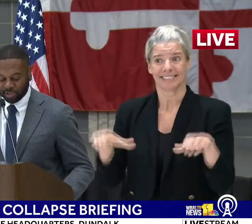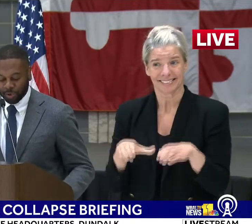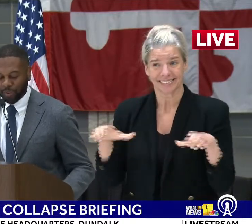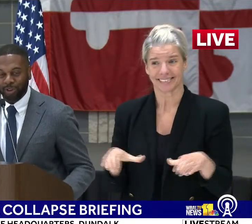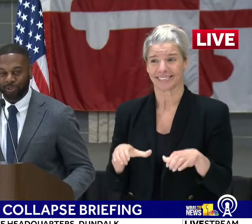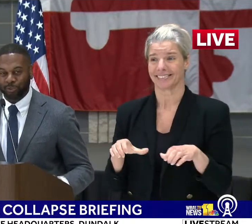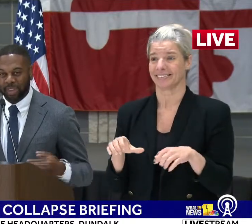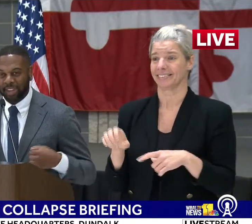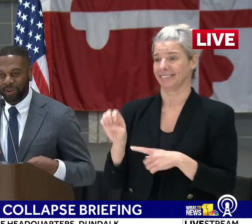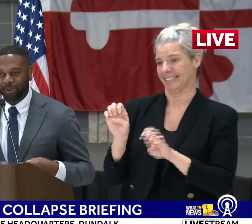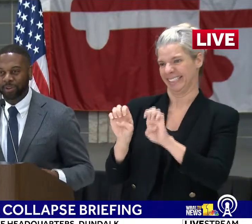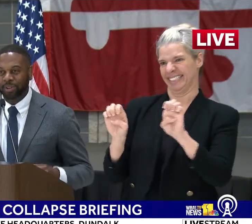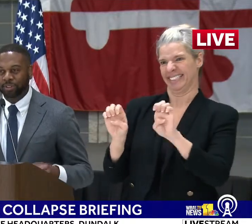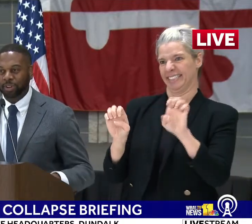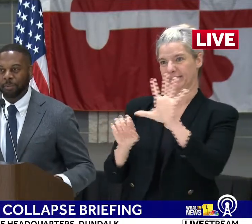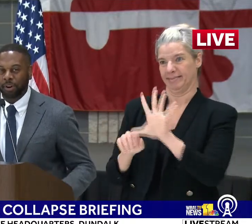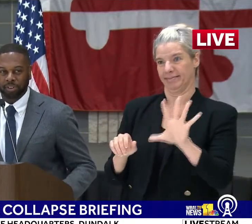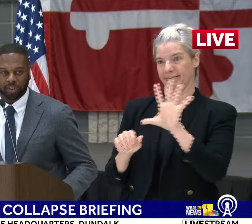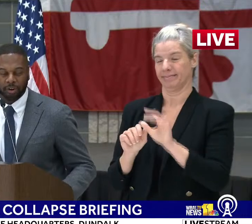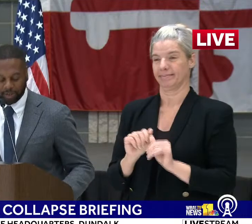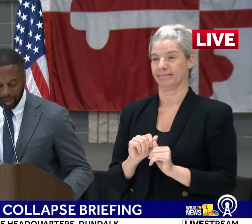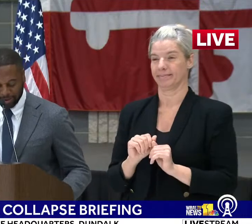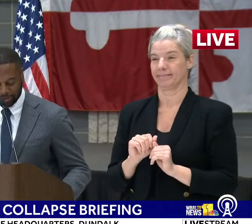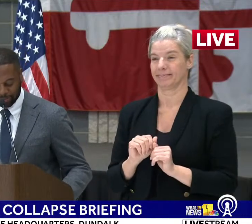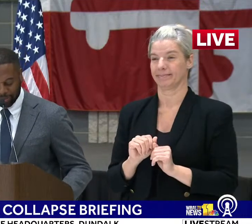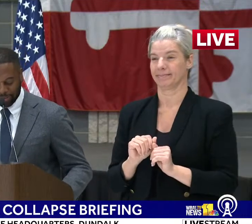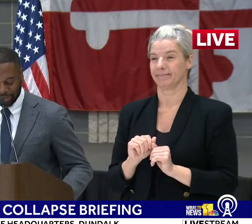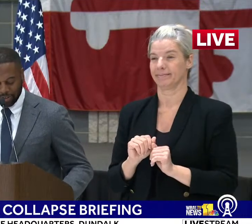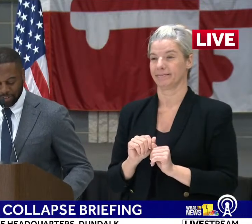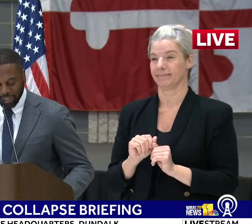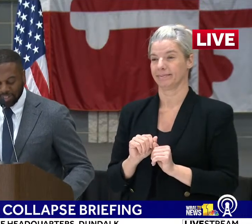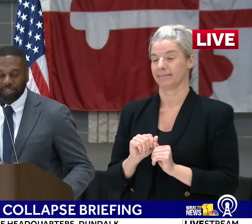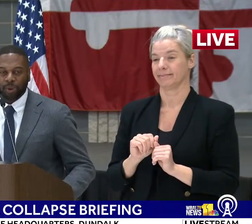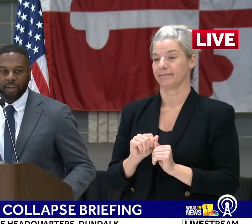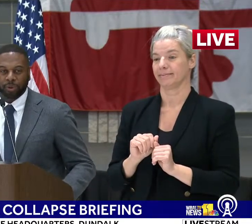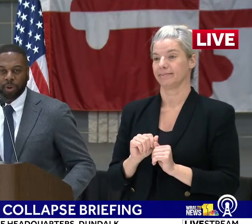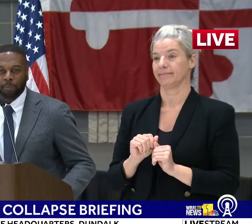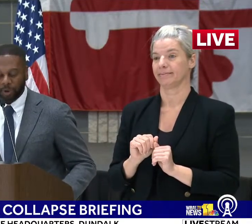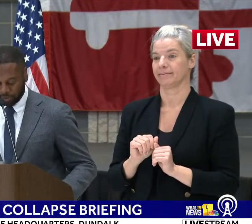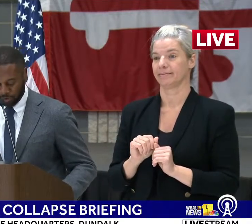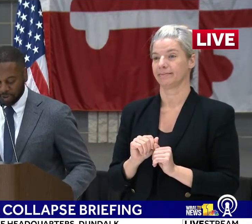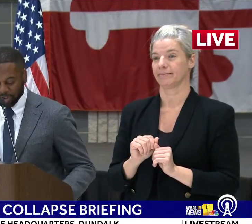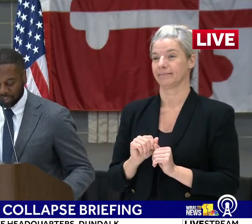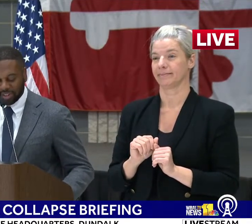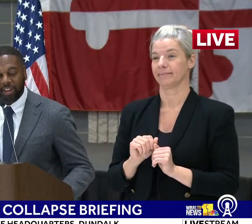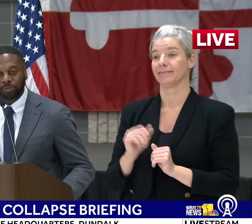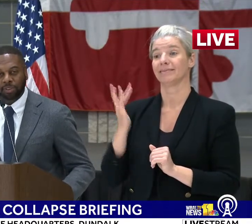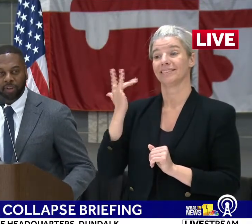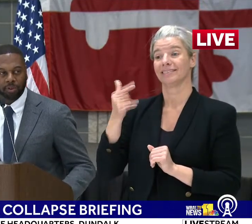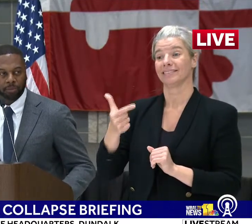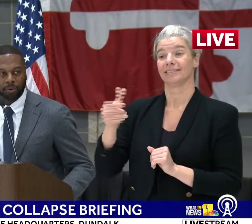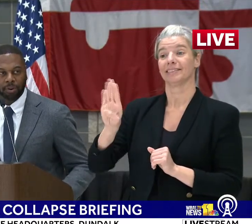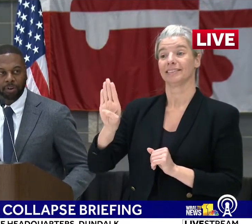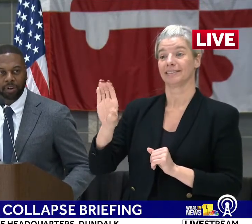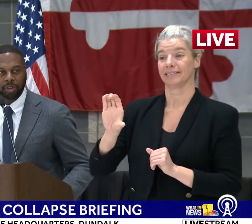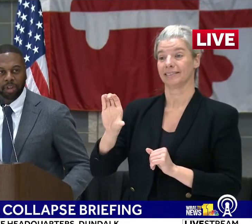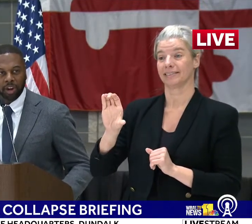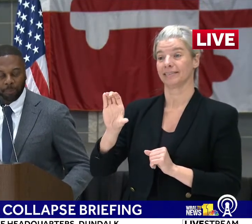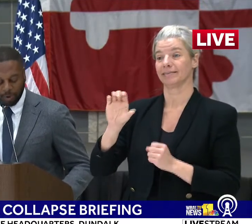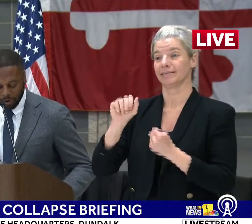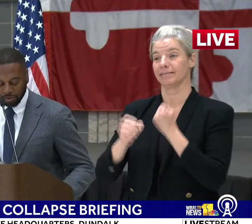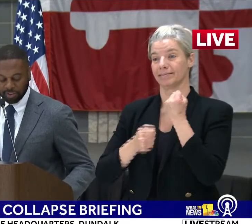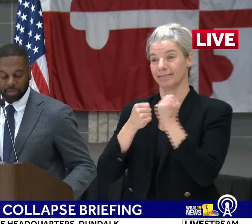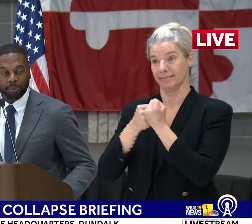seaboard and industrial routes from here to America's heartland. This is why the Greater Baltimore Committee stands with Governor